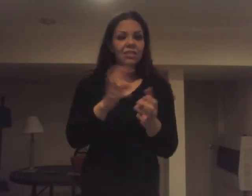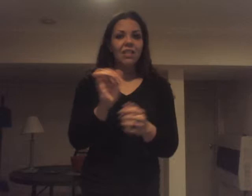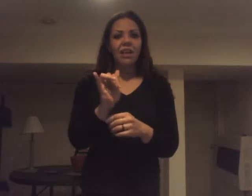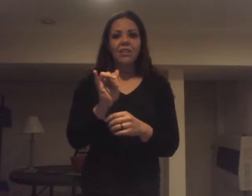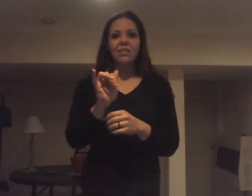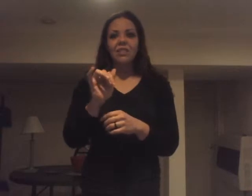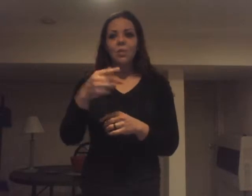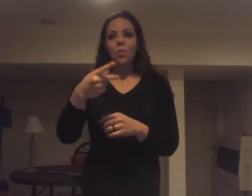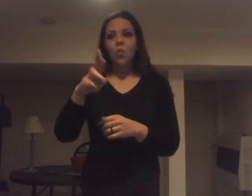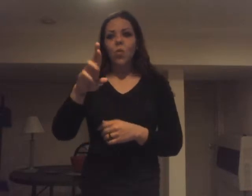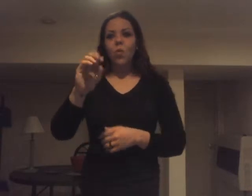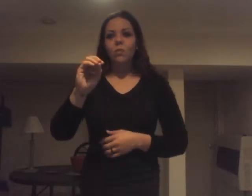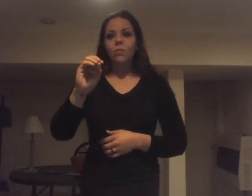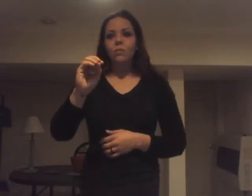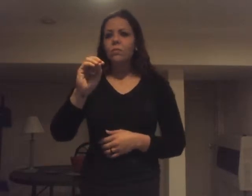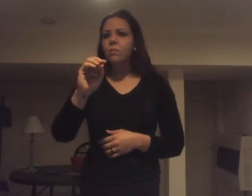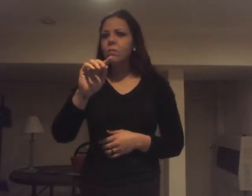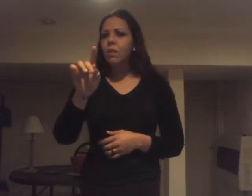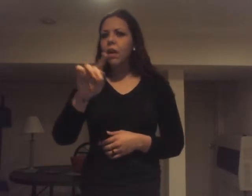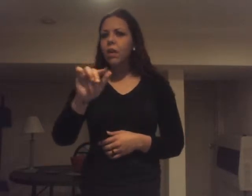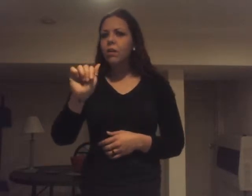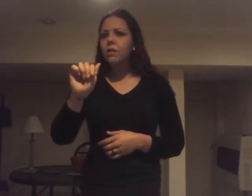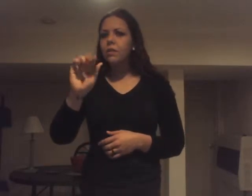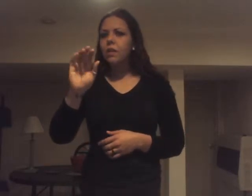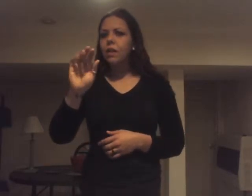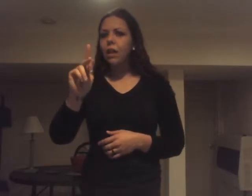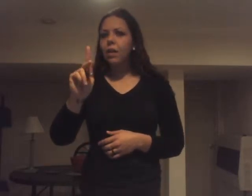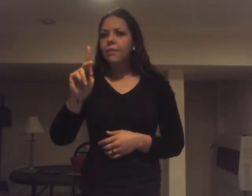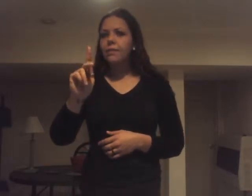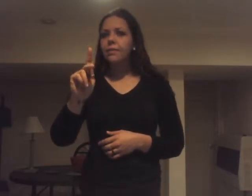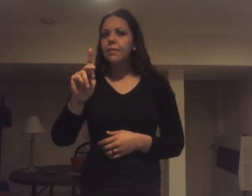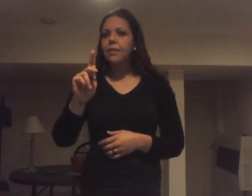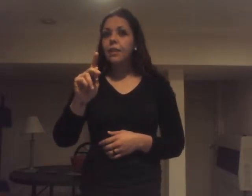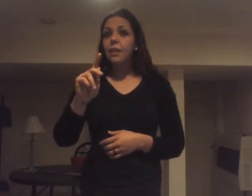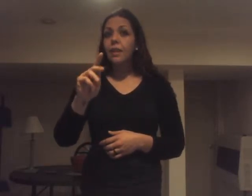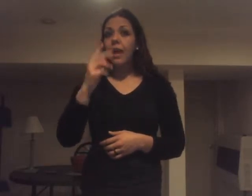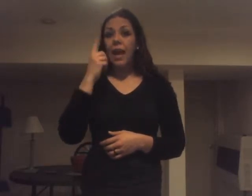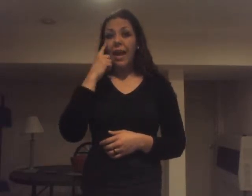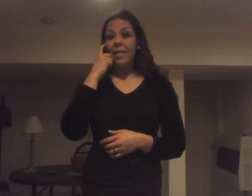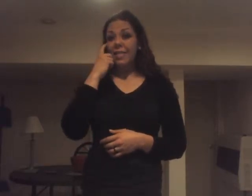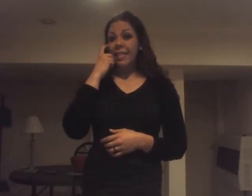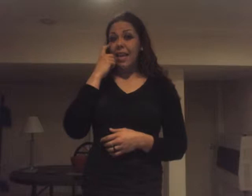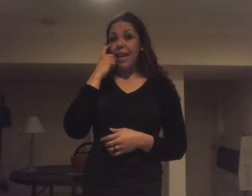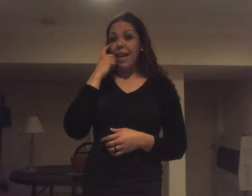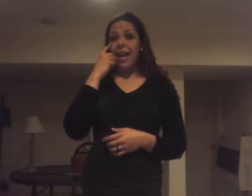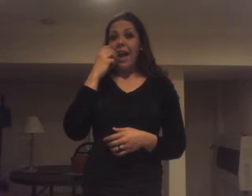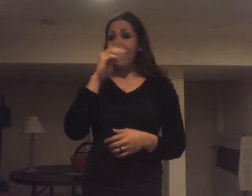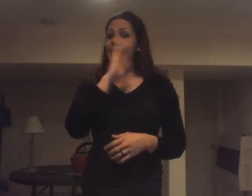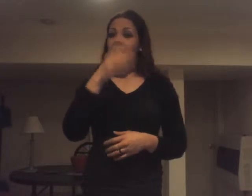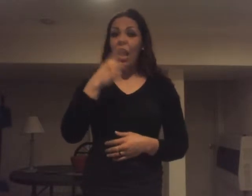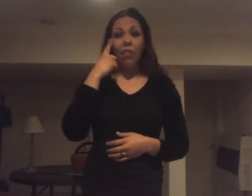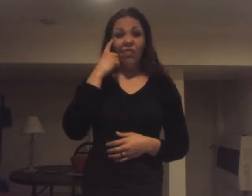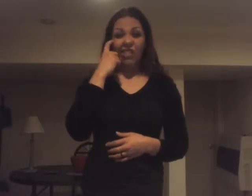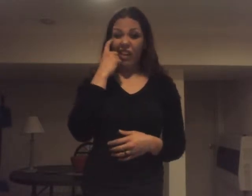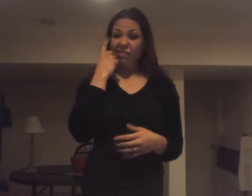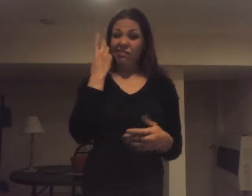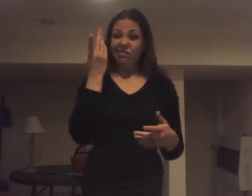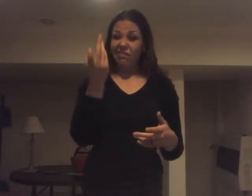particularly in women. Now, I've no doubt depression is a real condition, But what would account for this